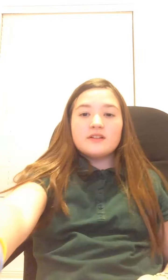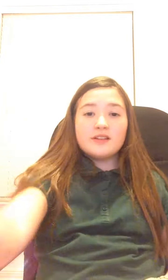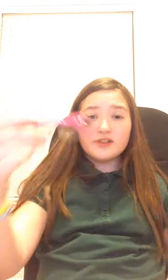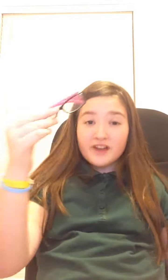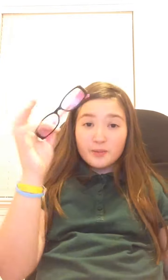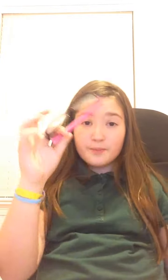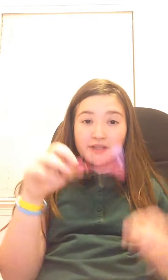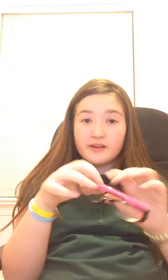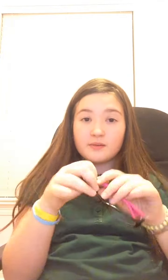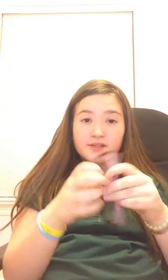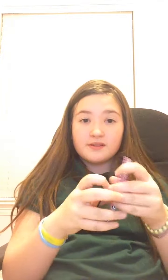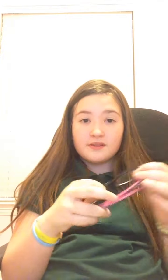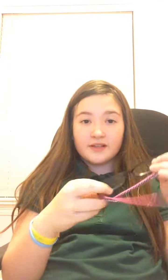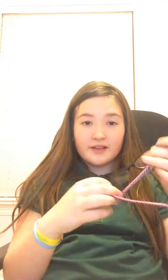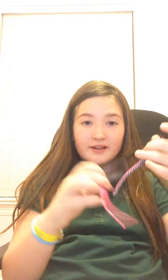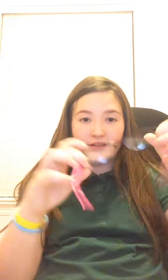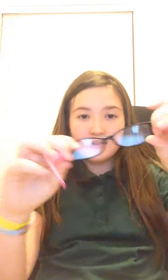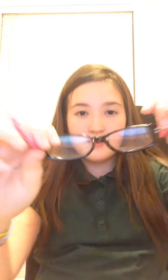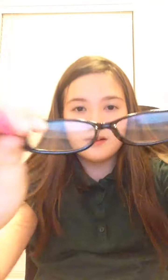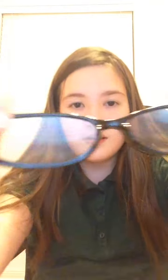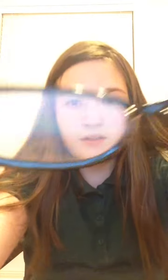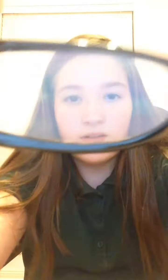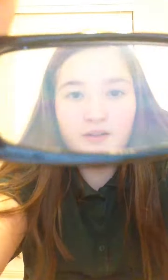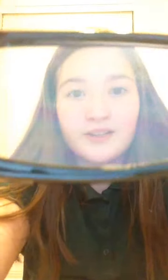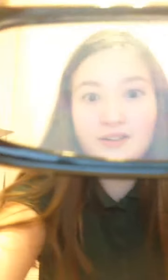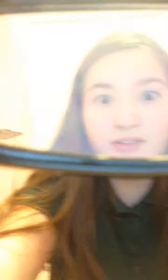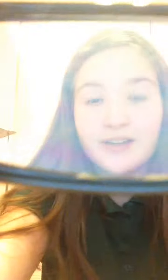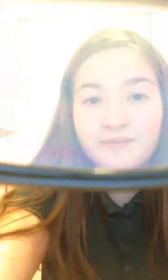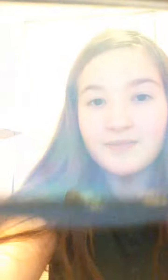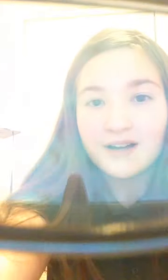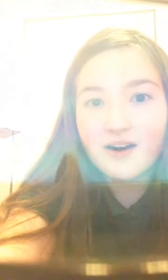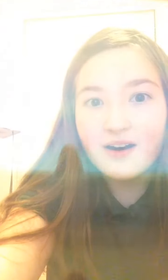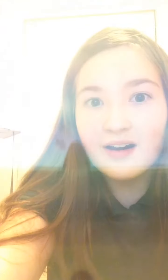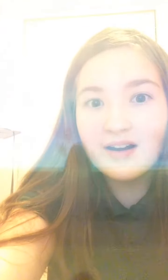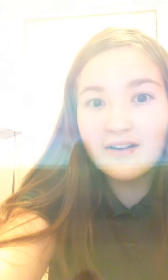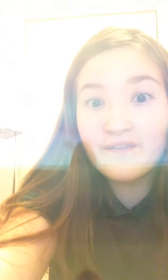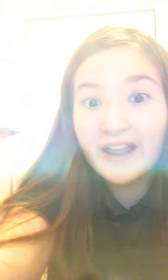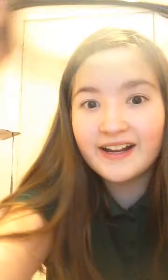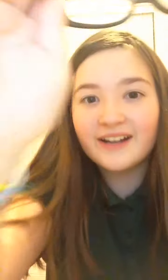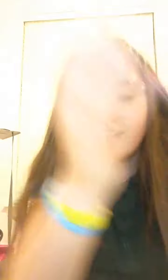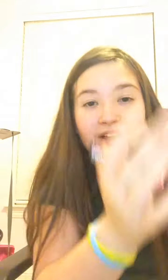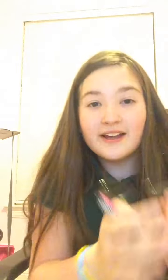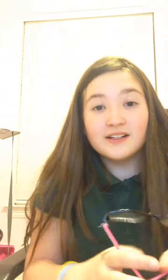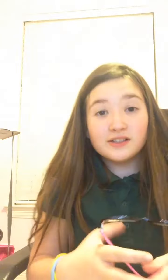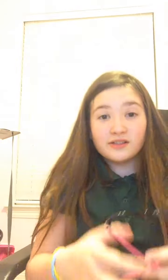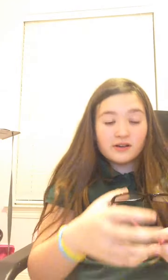these are fake BG-dubs, like, you can look through them. Ah, fake! Okay, so,